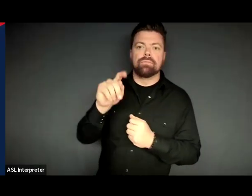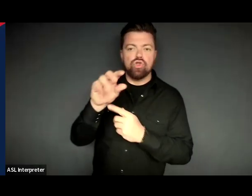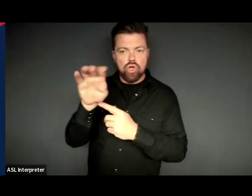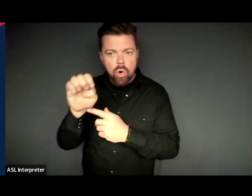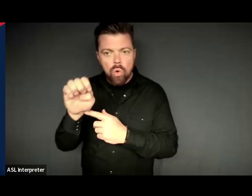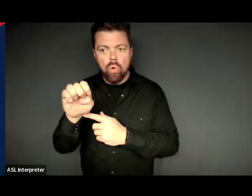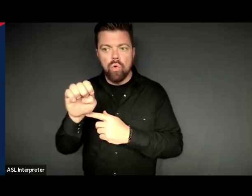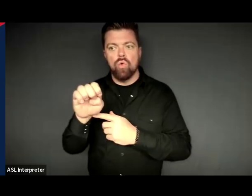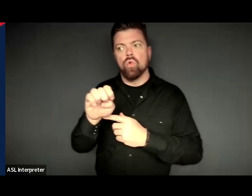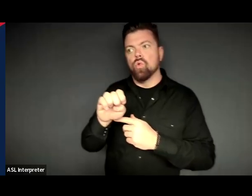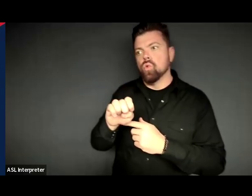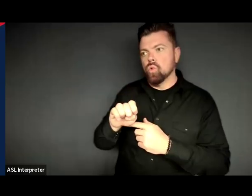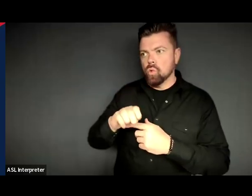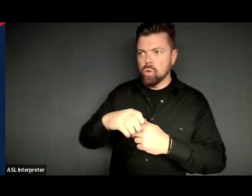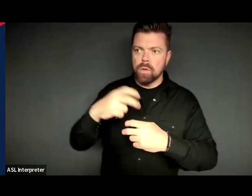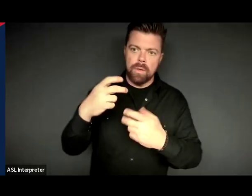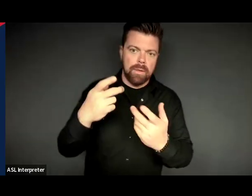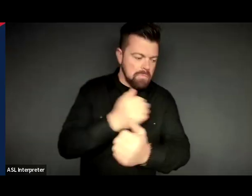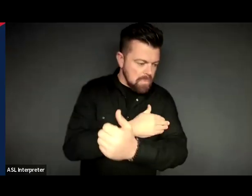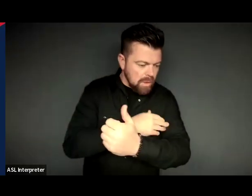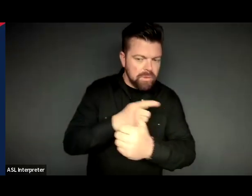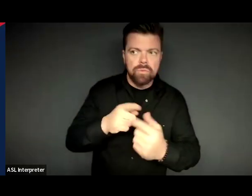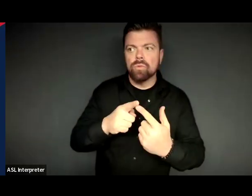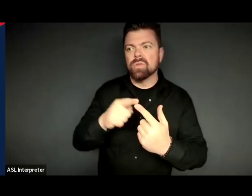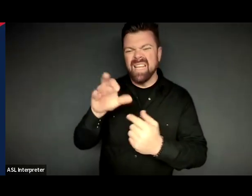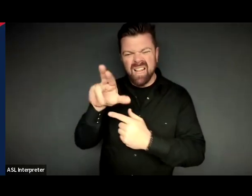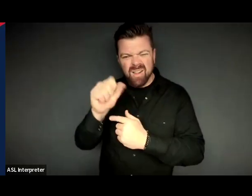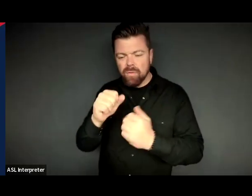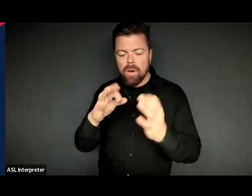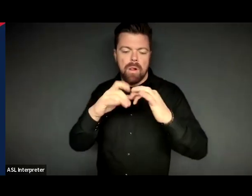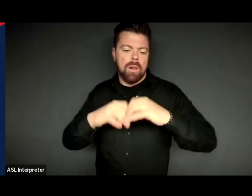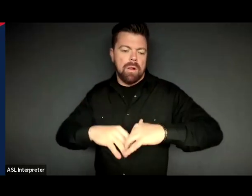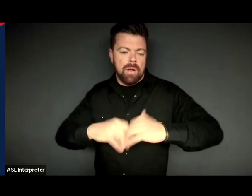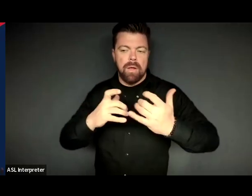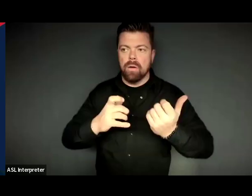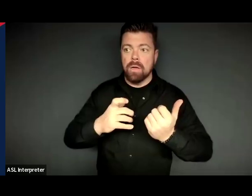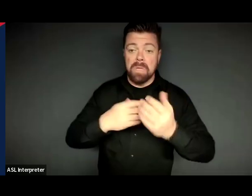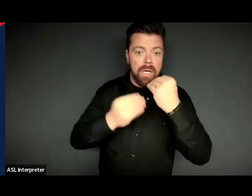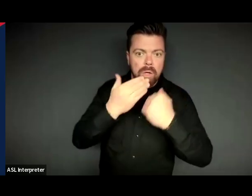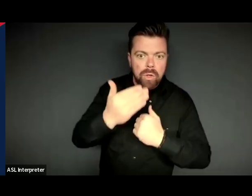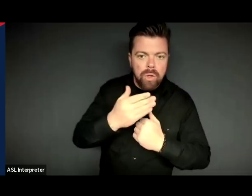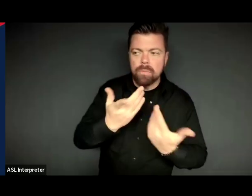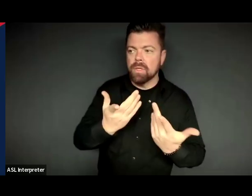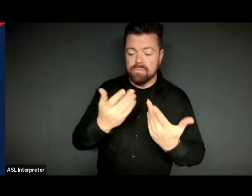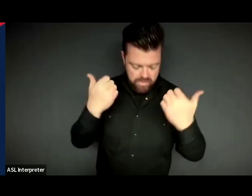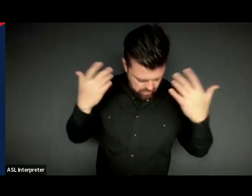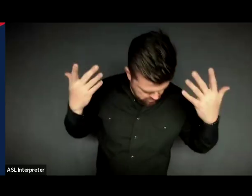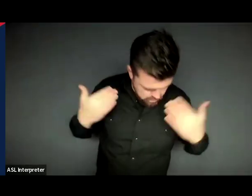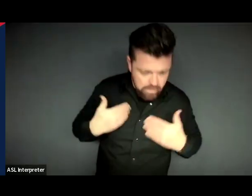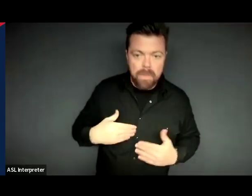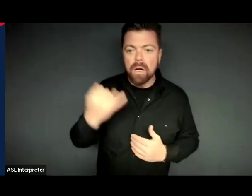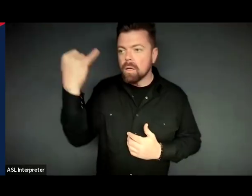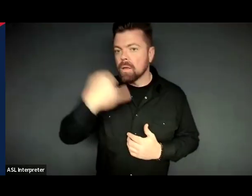so I burn a lot of calories and I eat well, but I'm getting too thin because your muscles are being used through